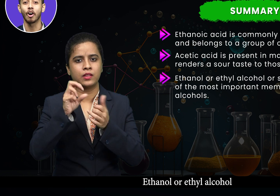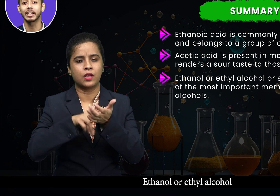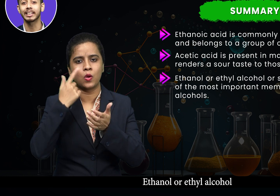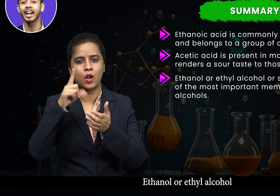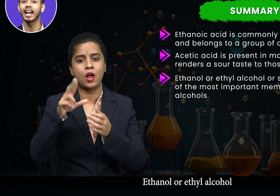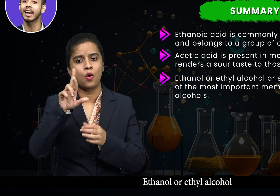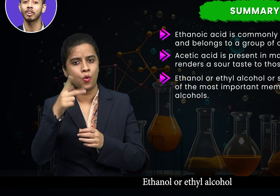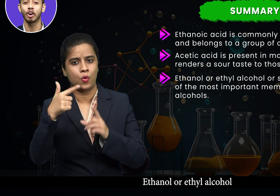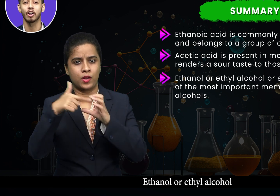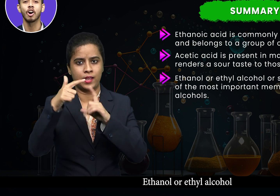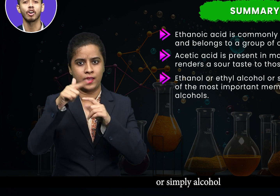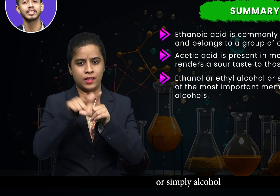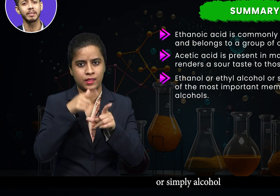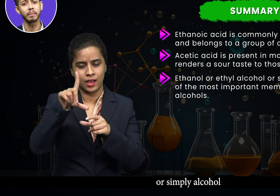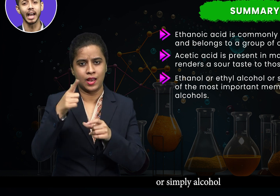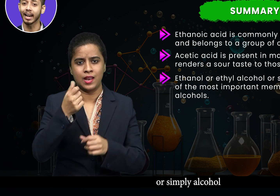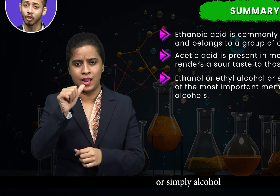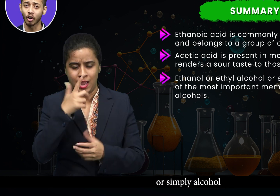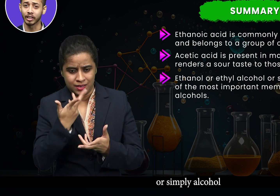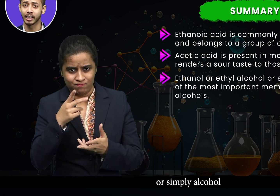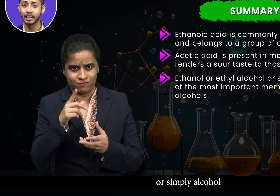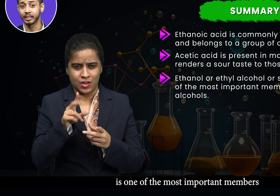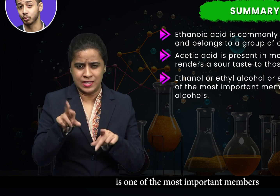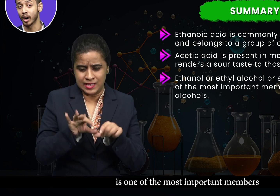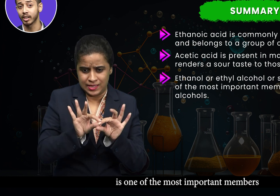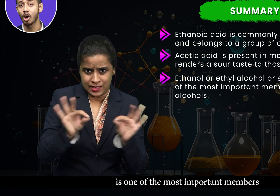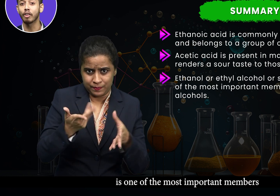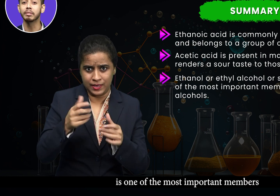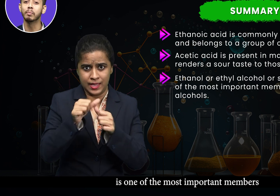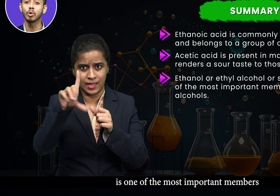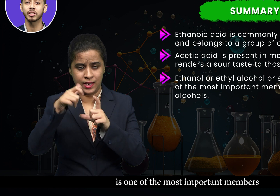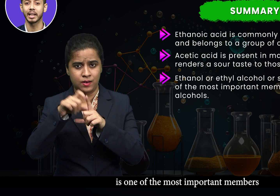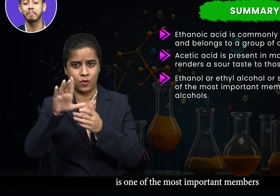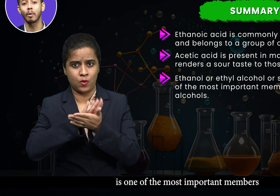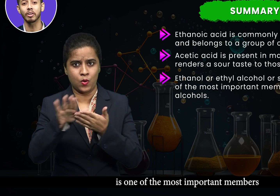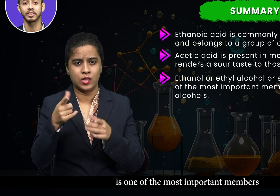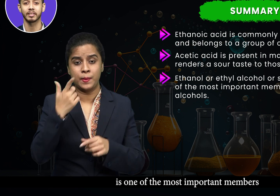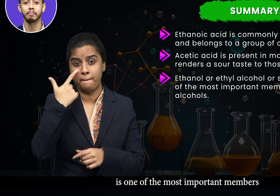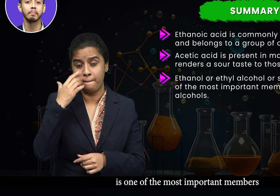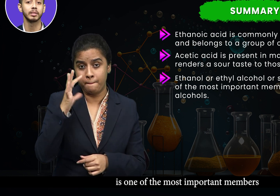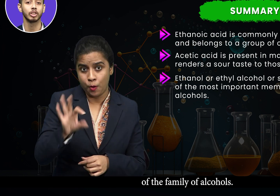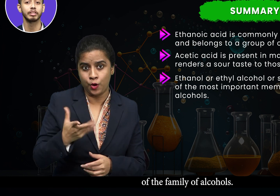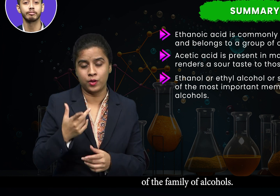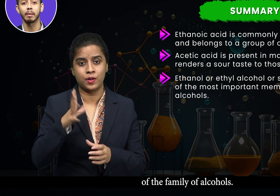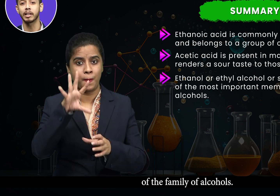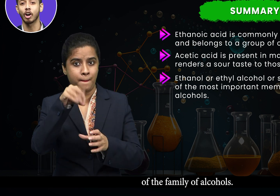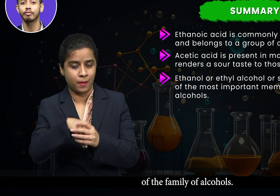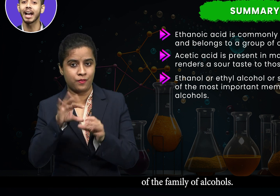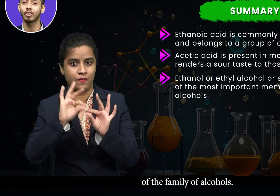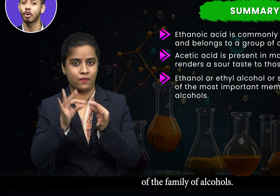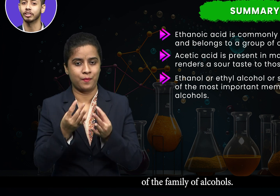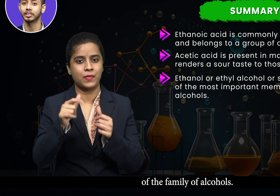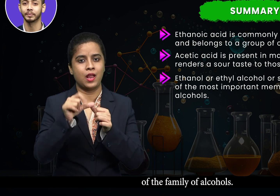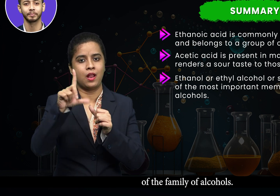Ethanol or ethyl alcohol or simply alcohol is one of the most important members of the family